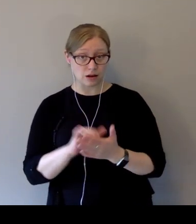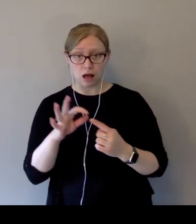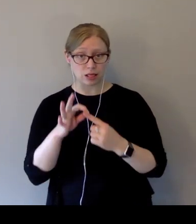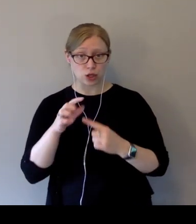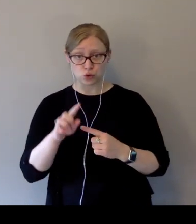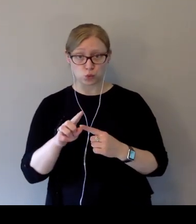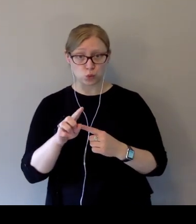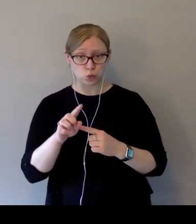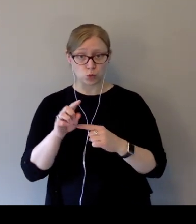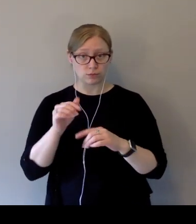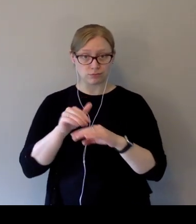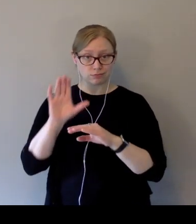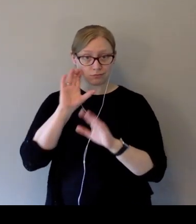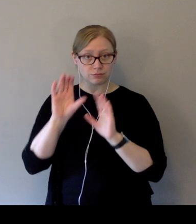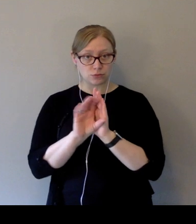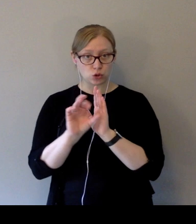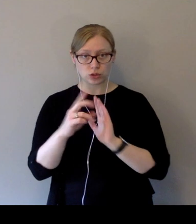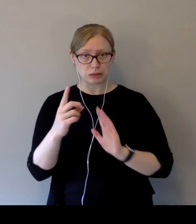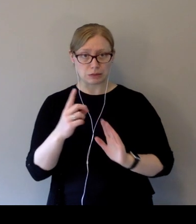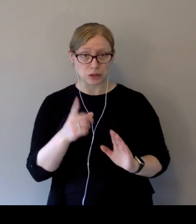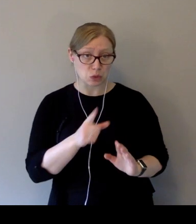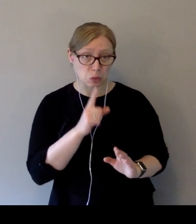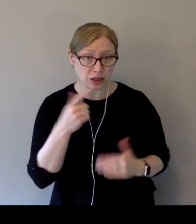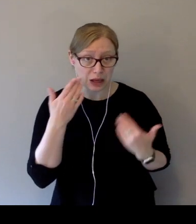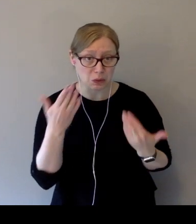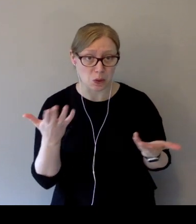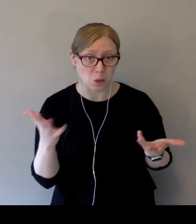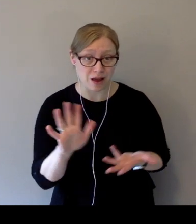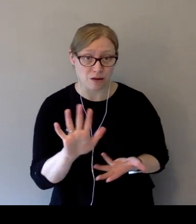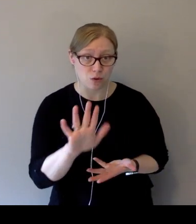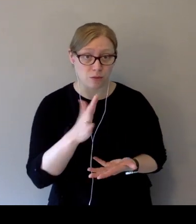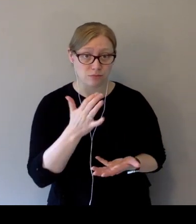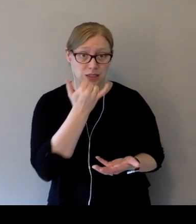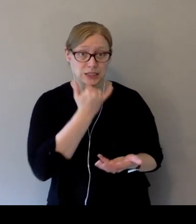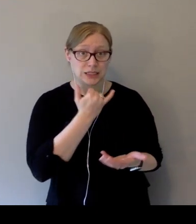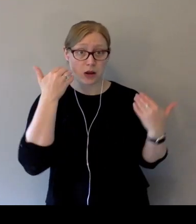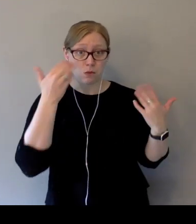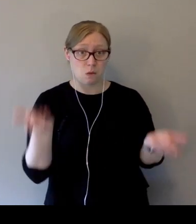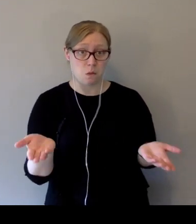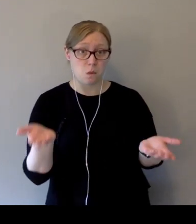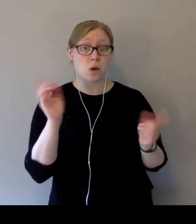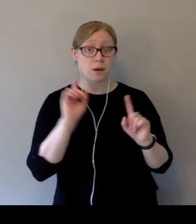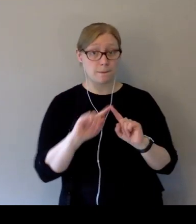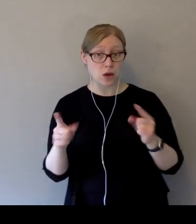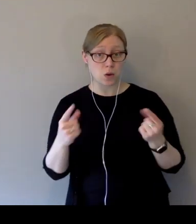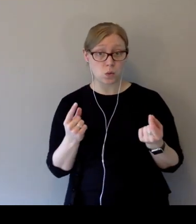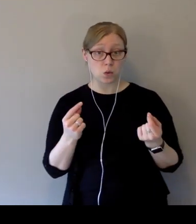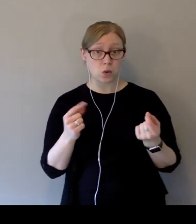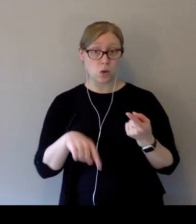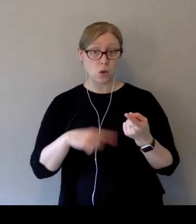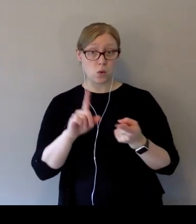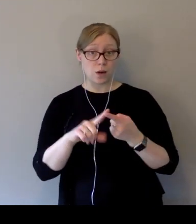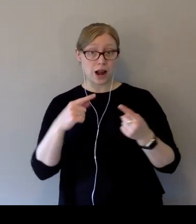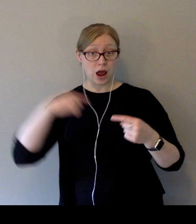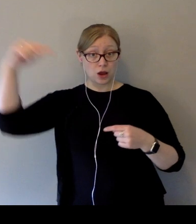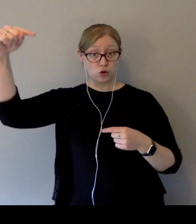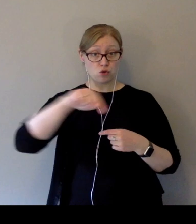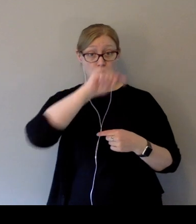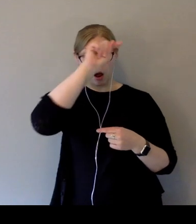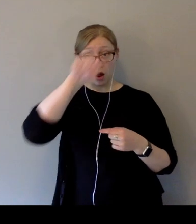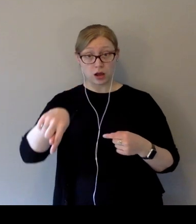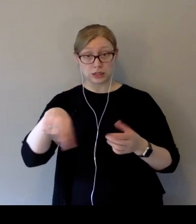so I don't really know what your mistake was. But when I cross multiply, I'm going to have x